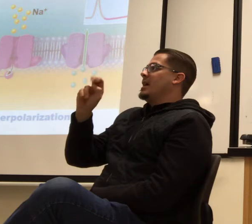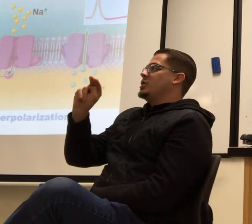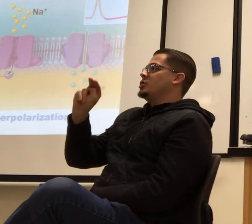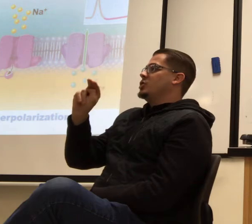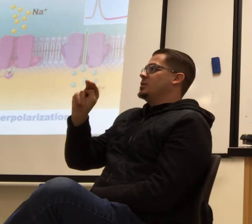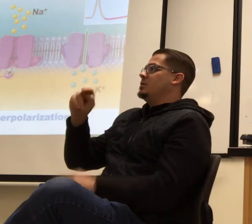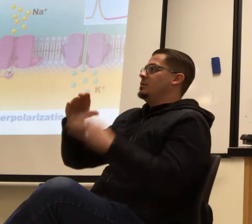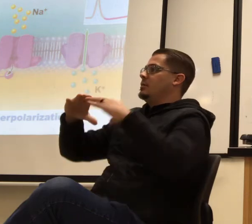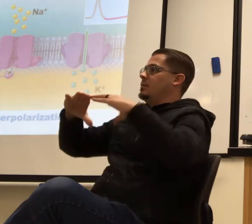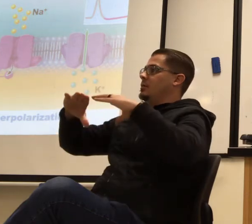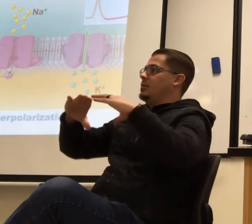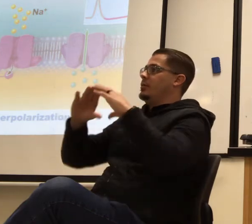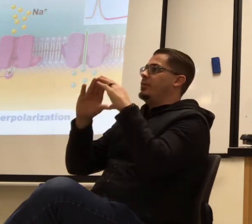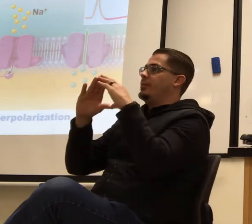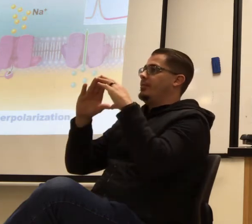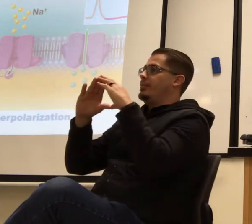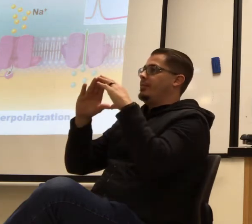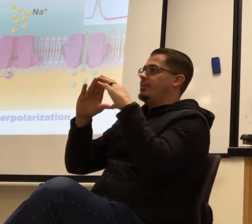closed.